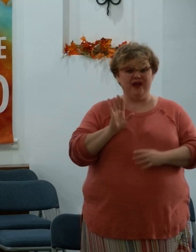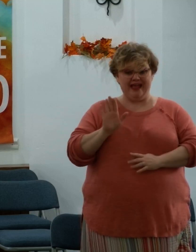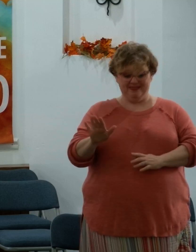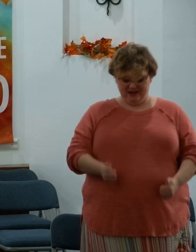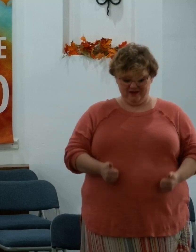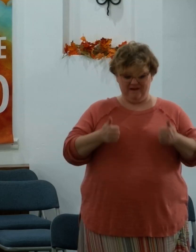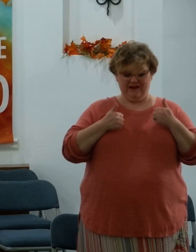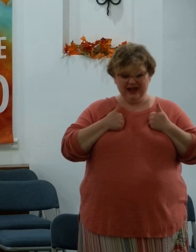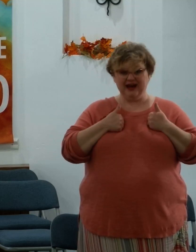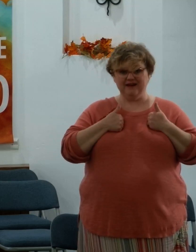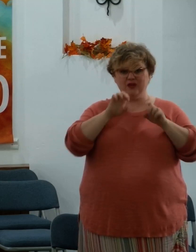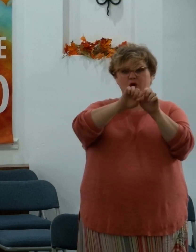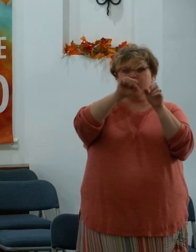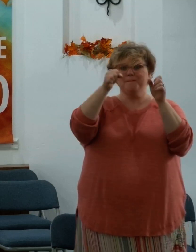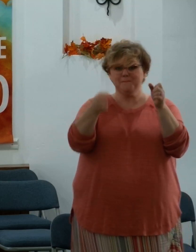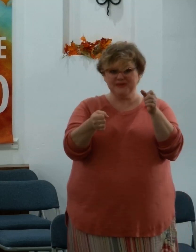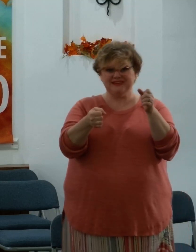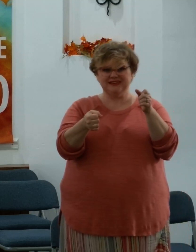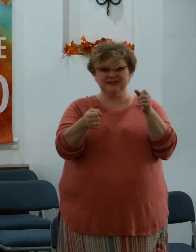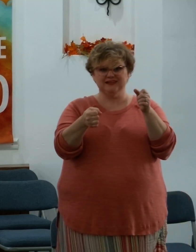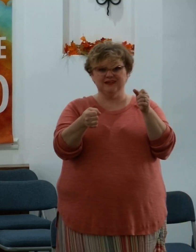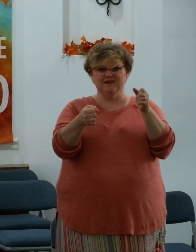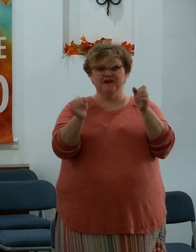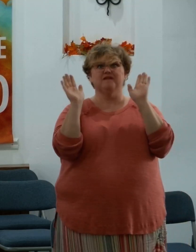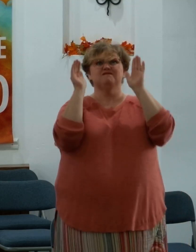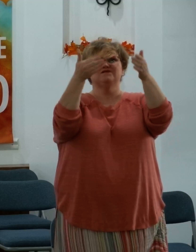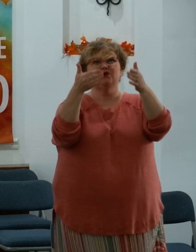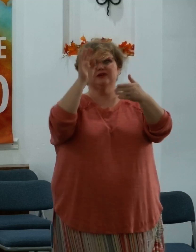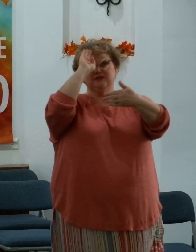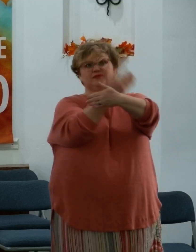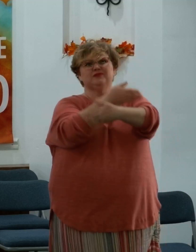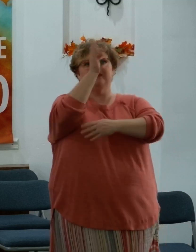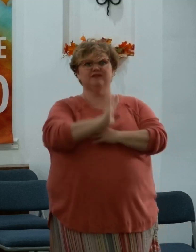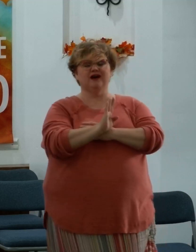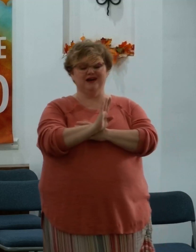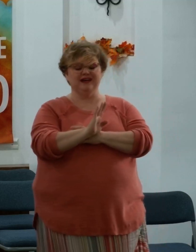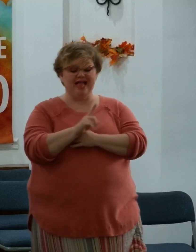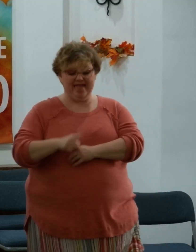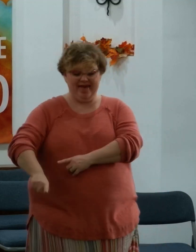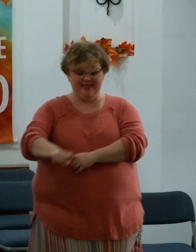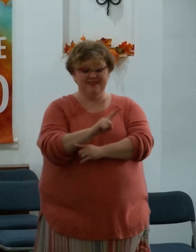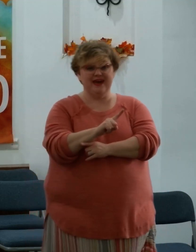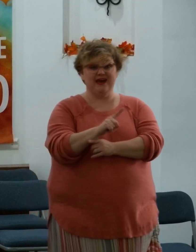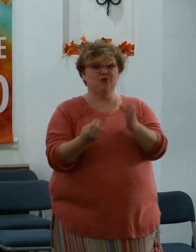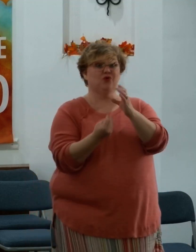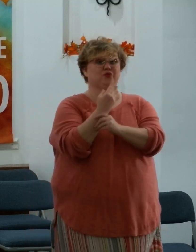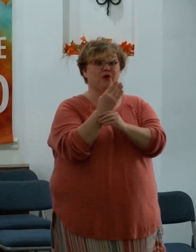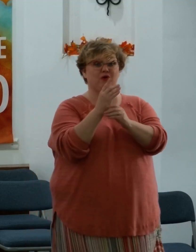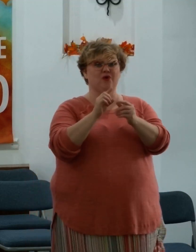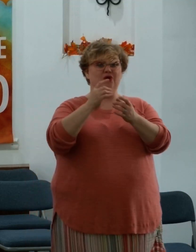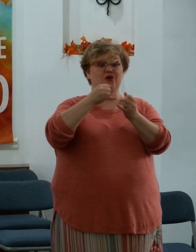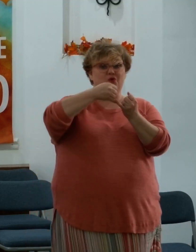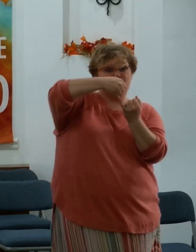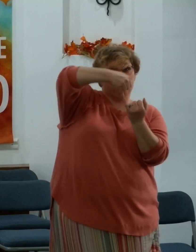toward the Son of God, they will grow straight and tall for his kingdom. But if you allow them to